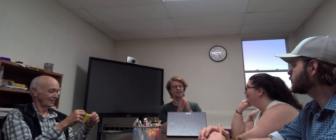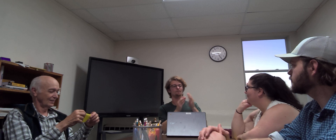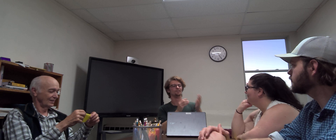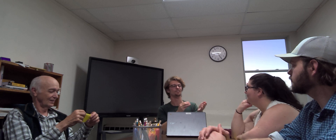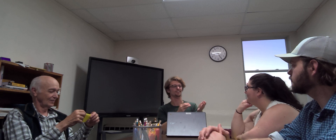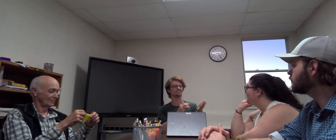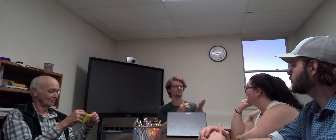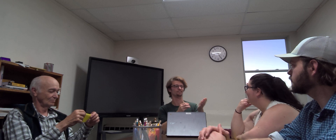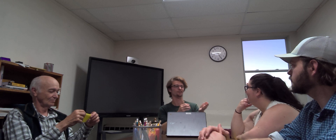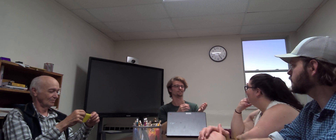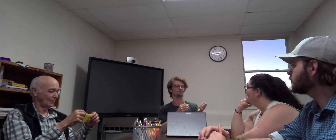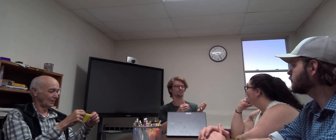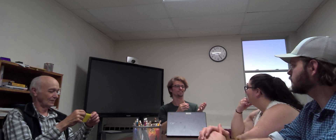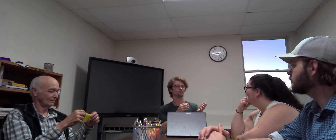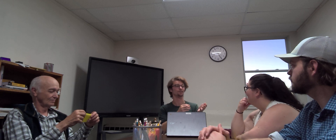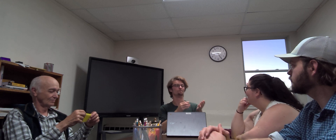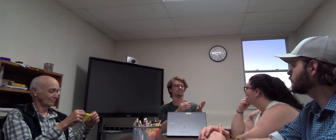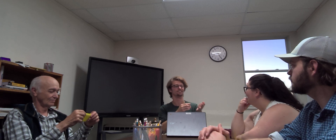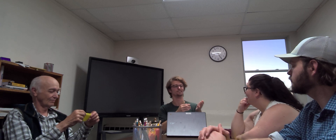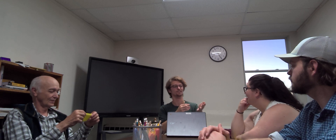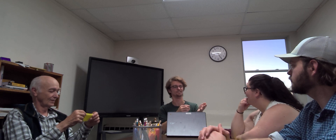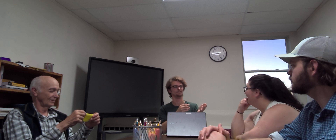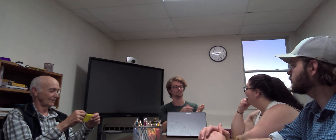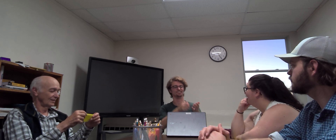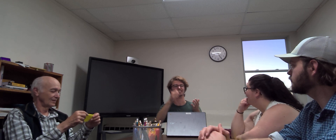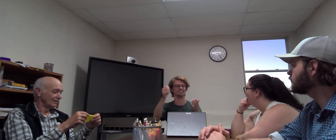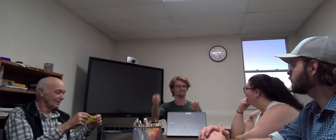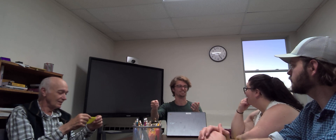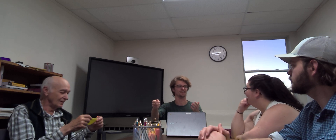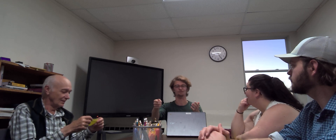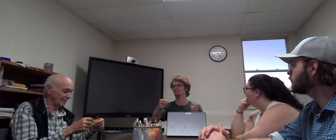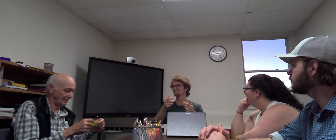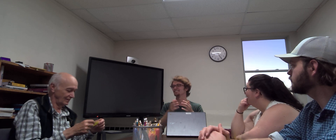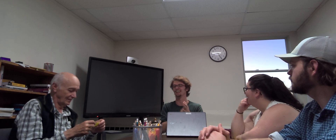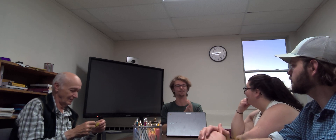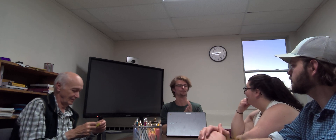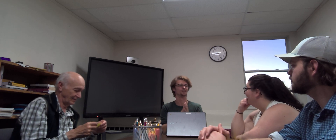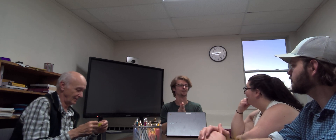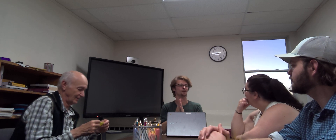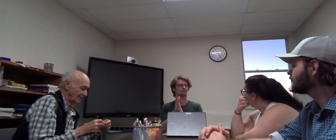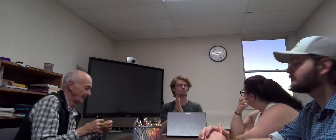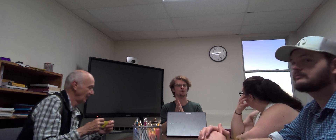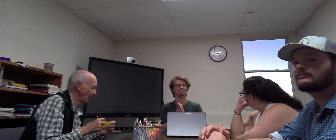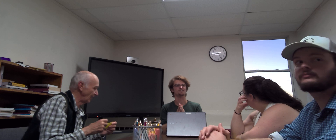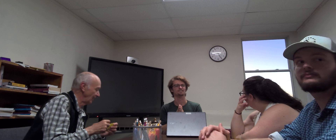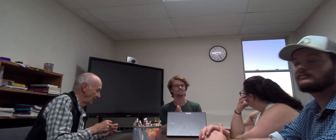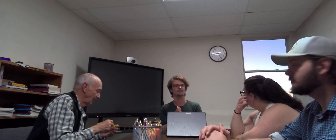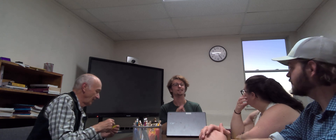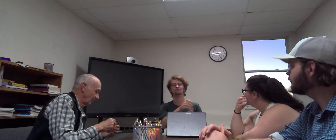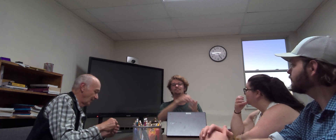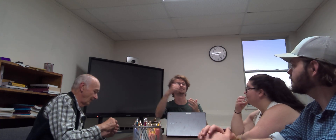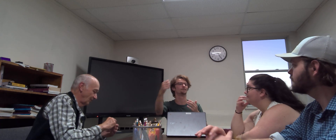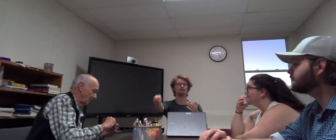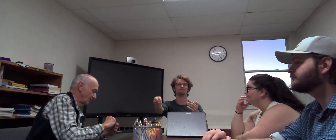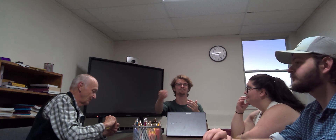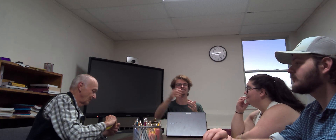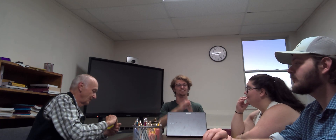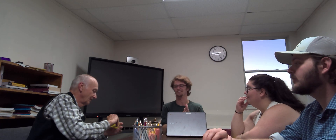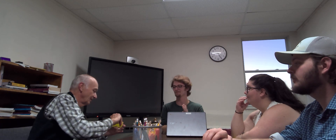And when you think that you found someone who could benefit from your solution, you're going to give it to them. We're going to see how. Just give them the Well, paper? Or Yeah, just give the paper straight to them. Oh,